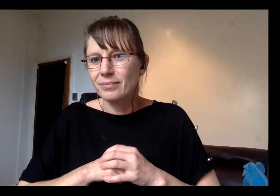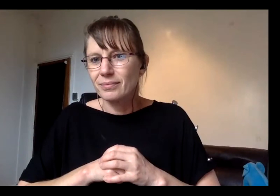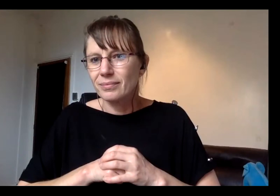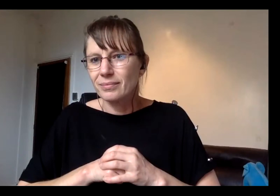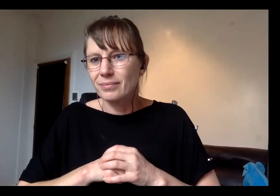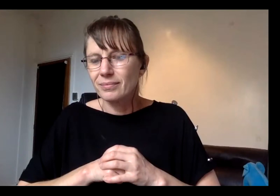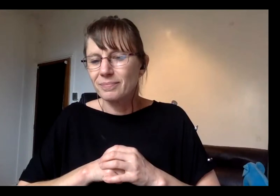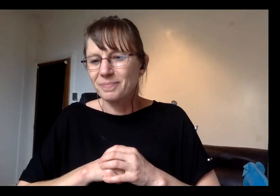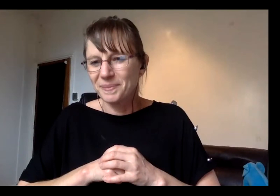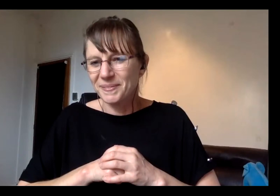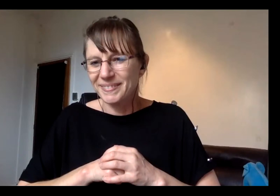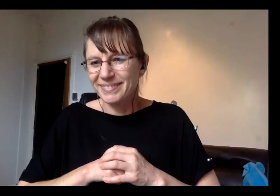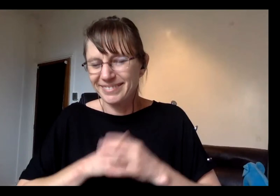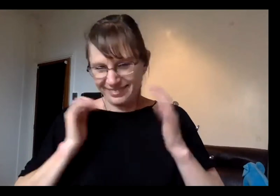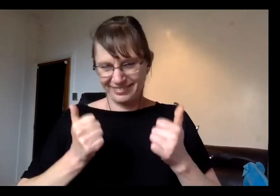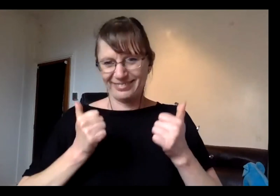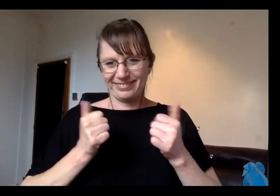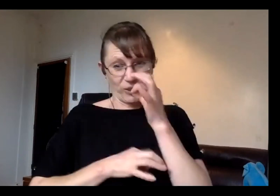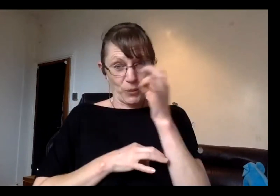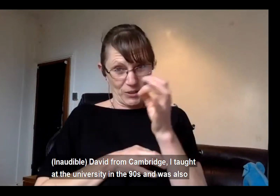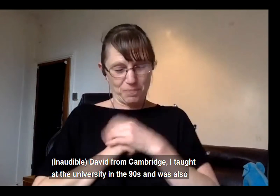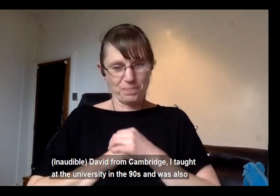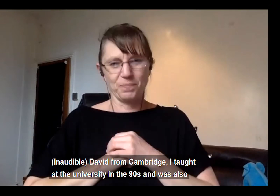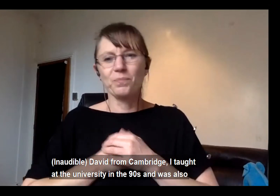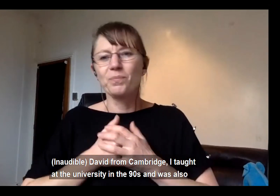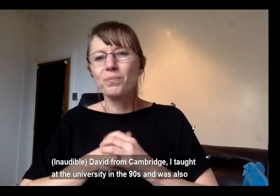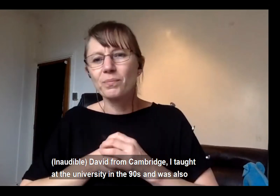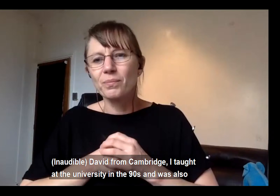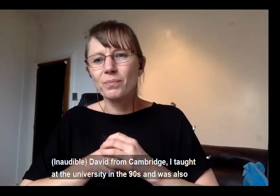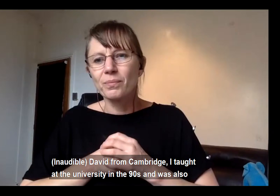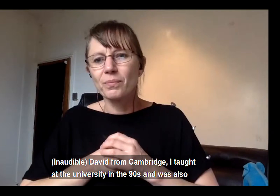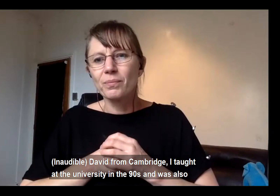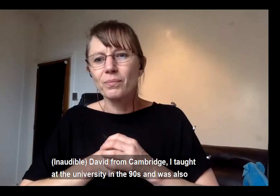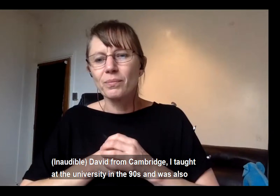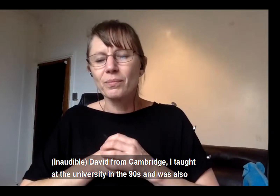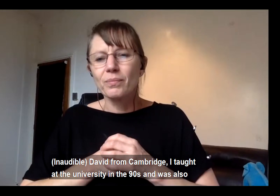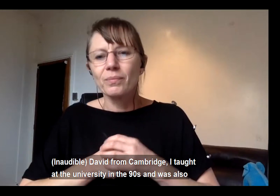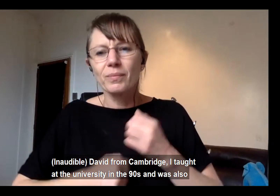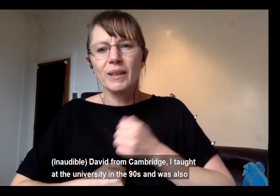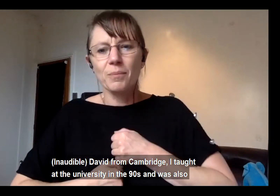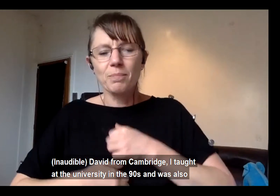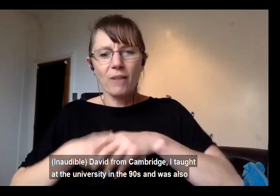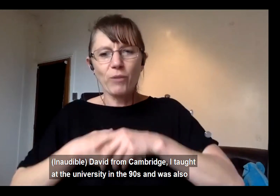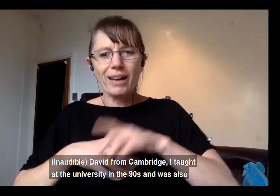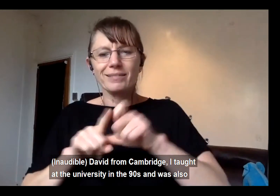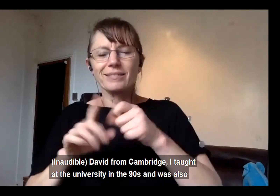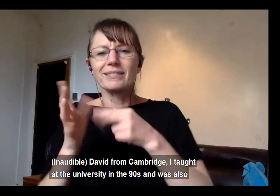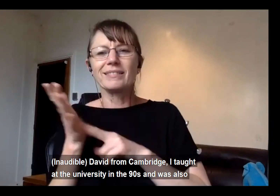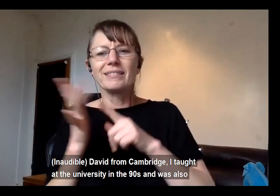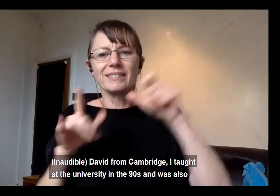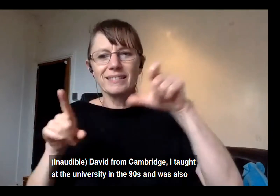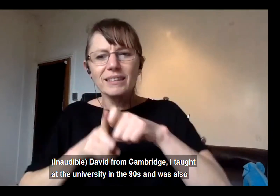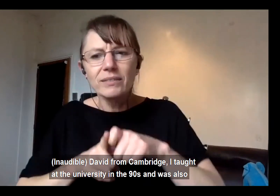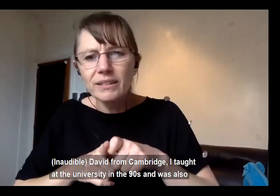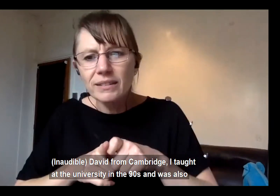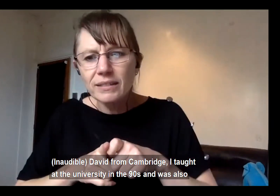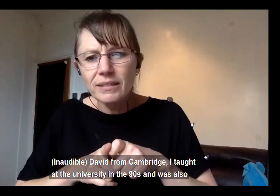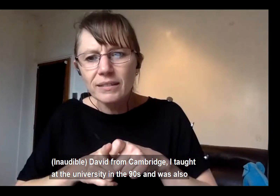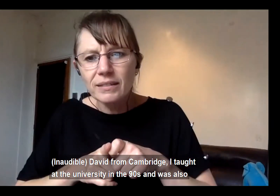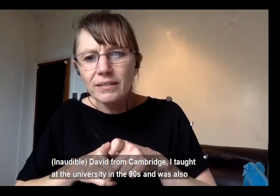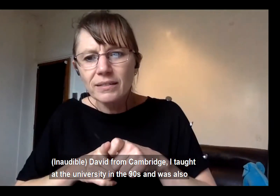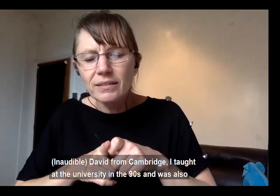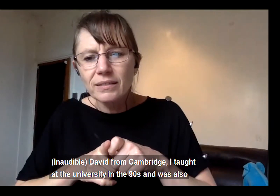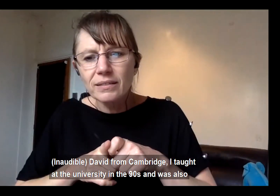Sorry. Yeah. It's my pal, David or Cagrant,